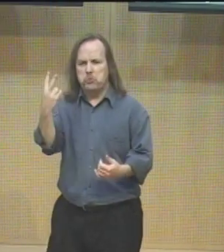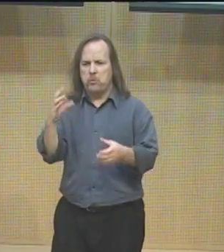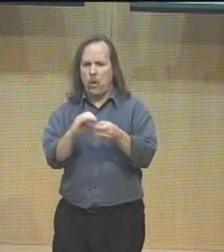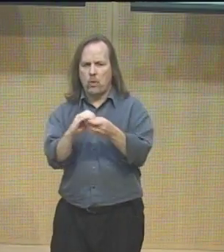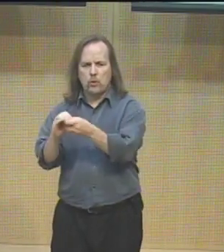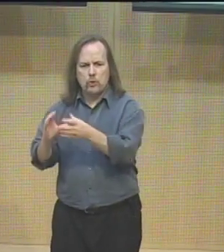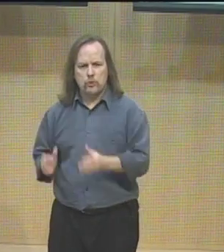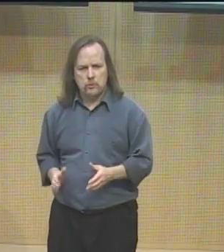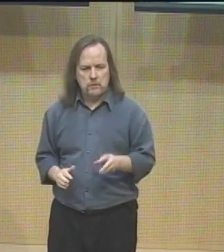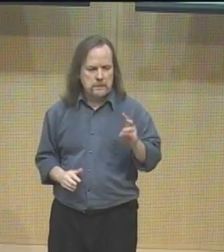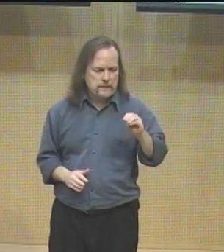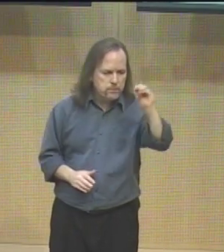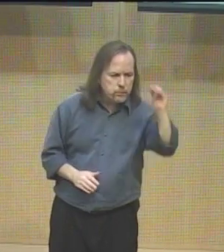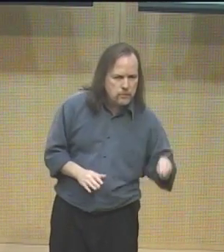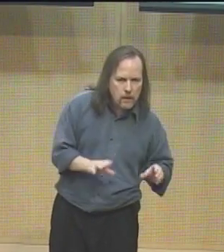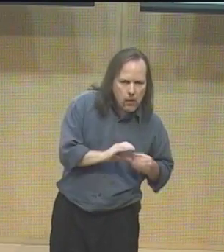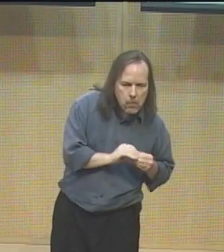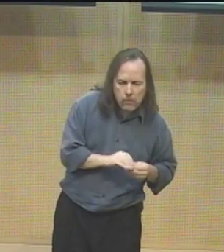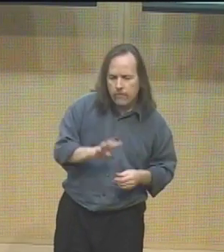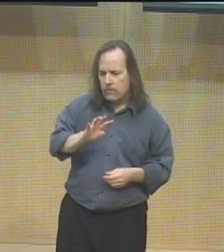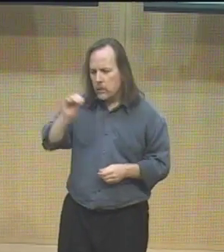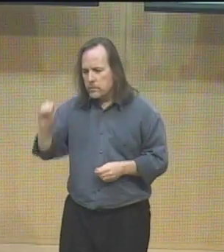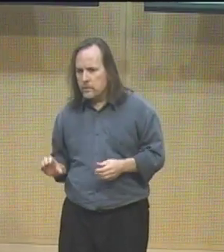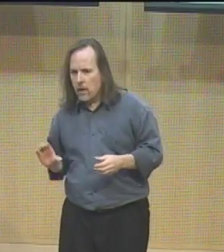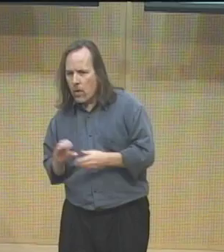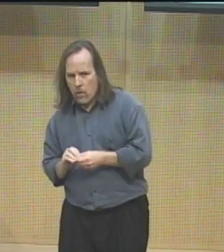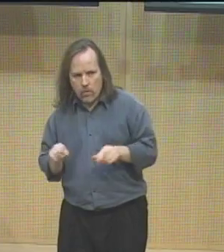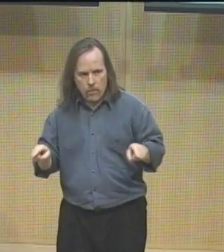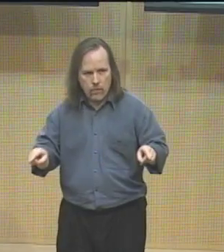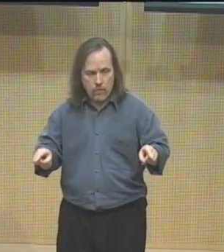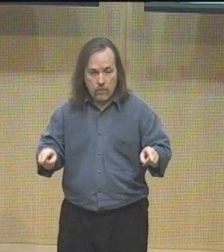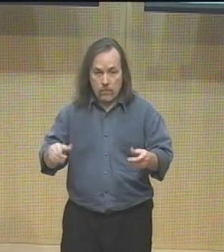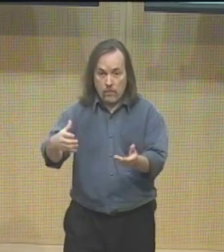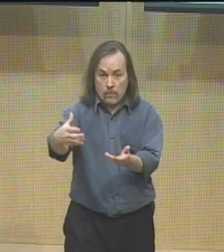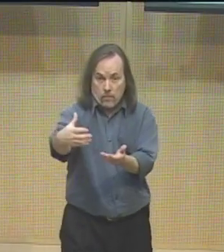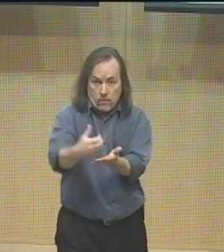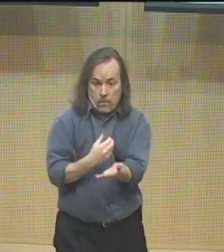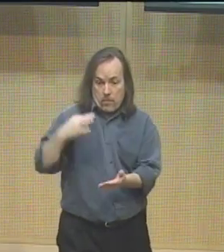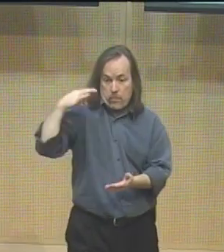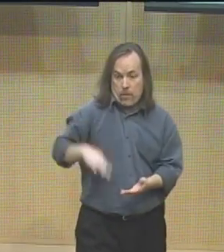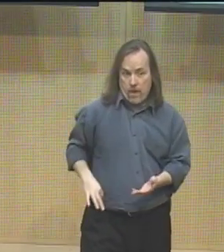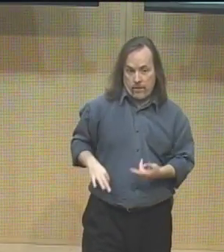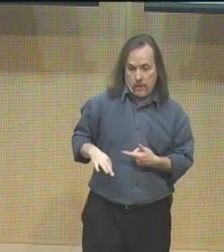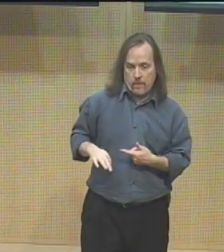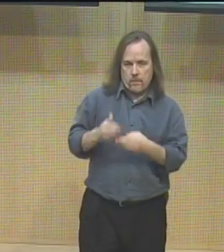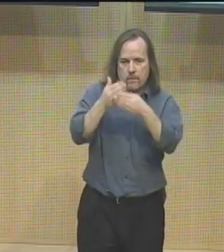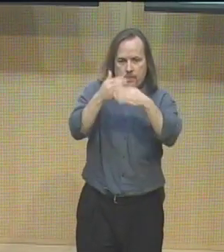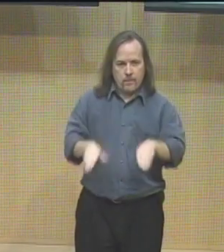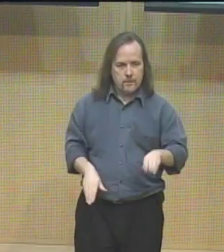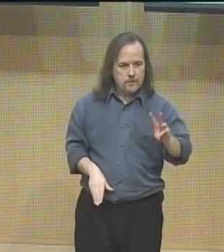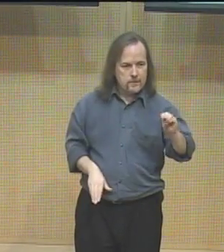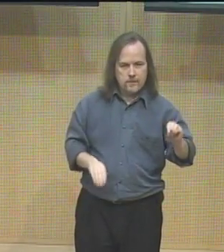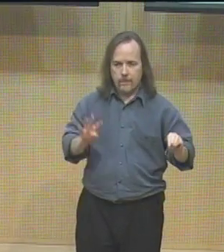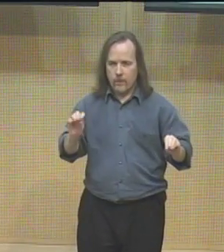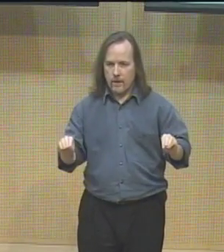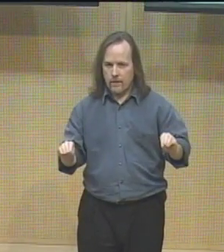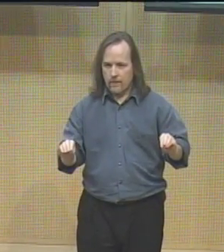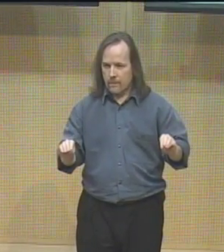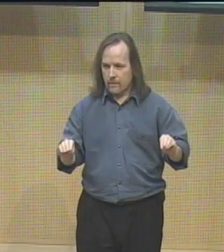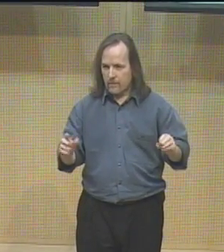Now, suppose there was a partnership. There were 2 owners in a company. One partner, say, footed